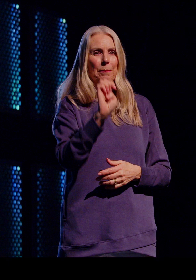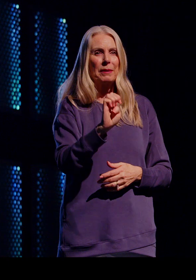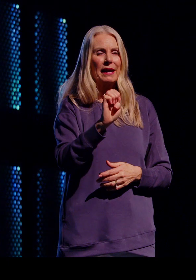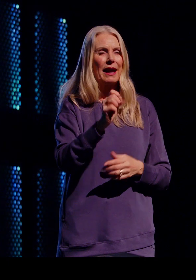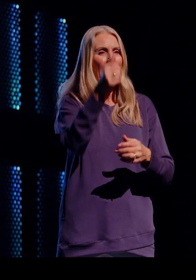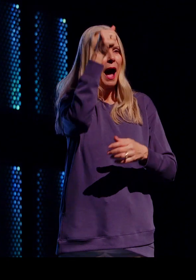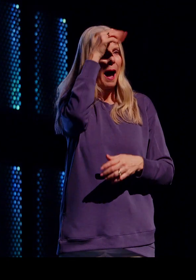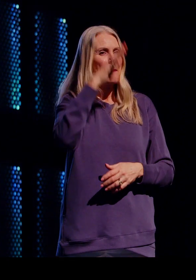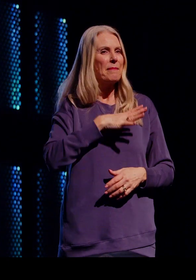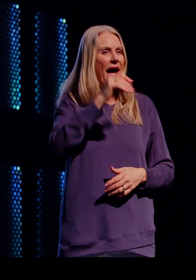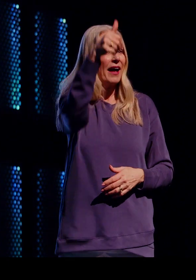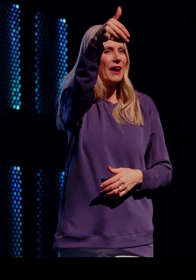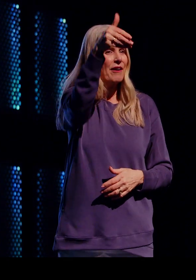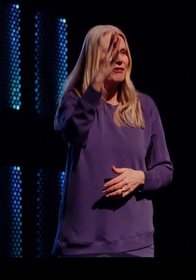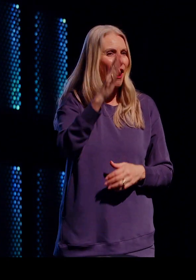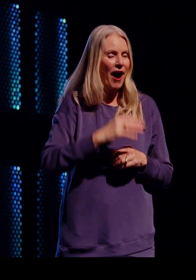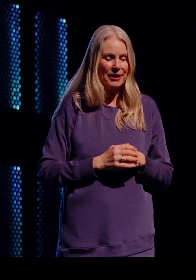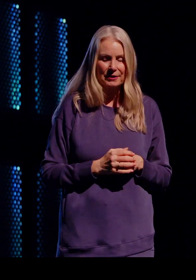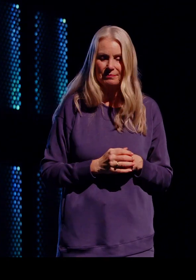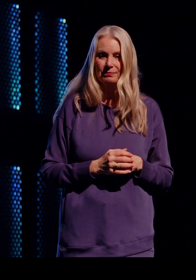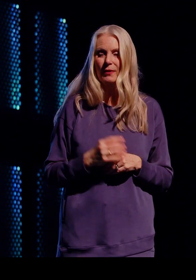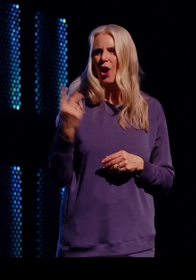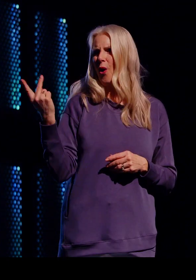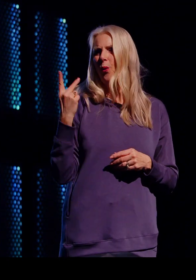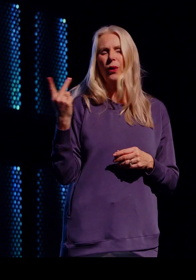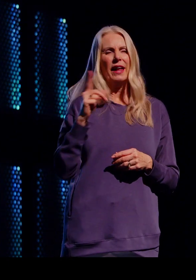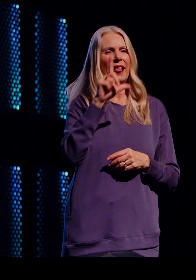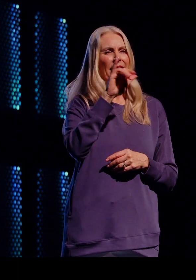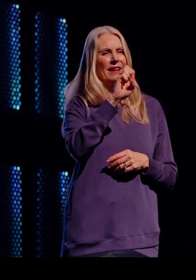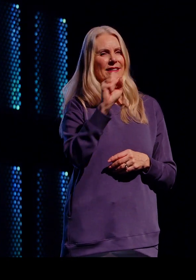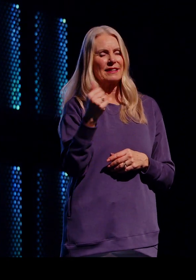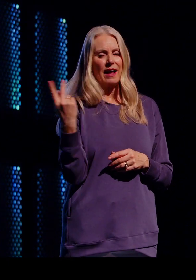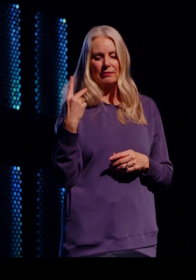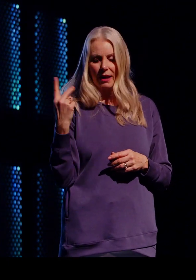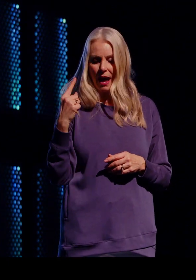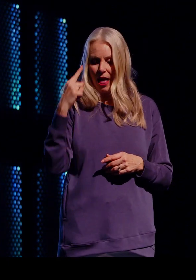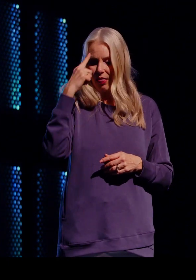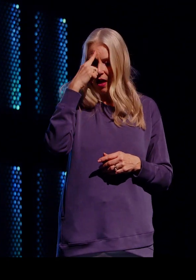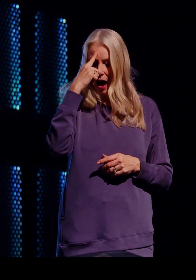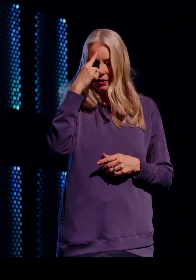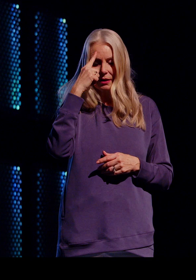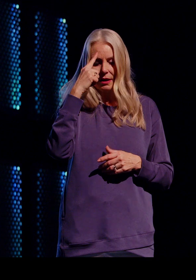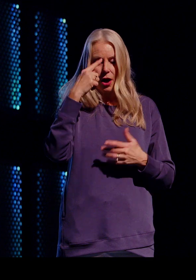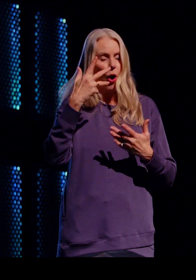man. When Lisa and I, when we felt that God said, hey, I don't want you to leave Belize, back